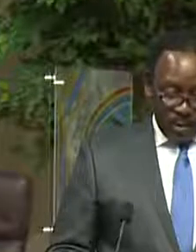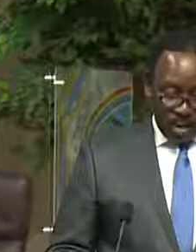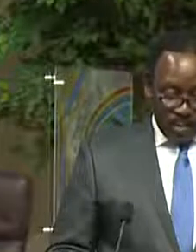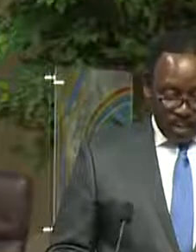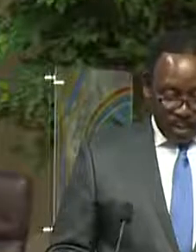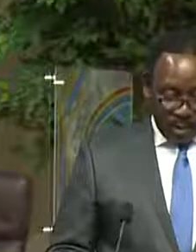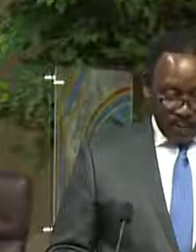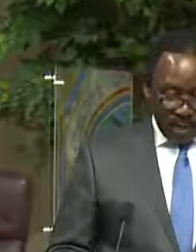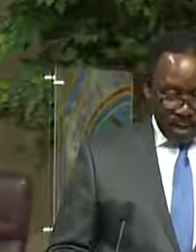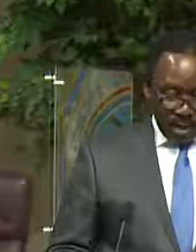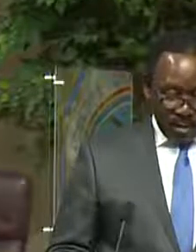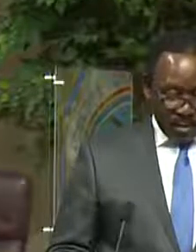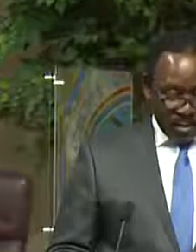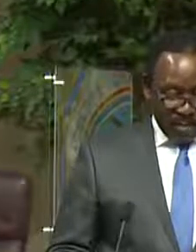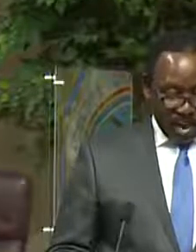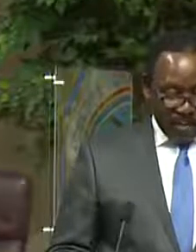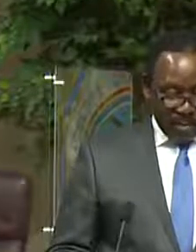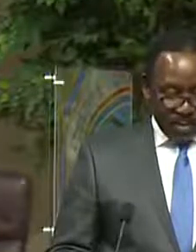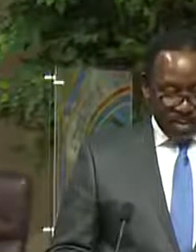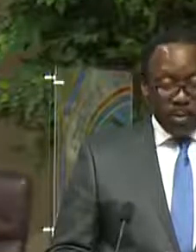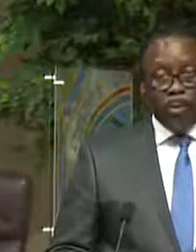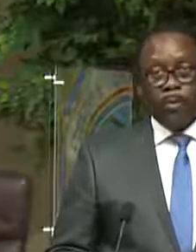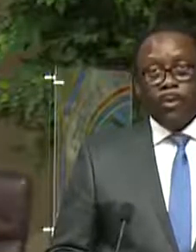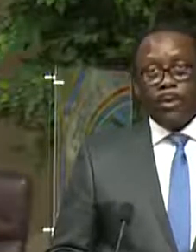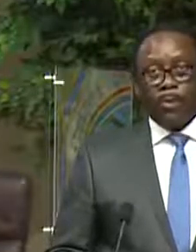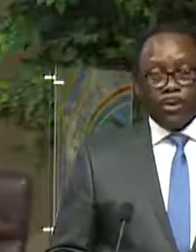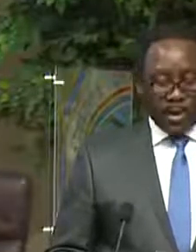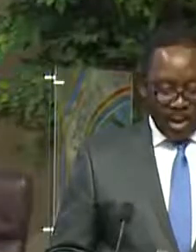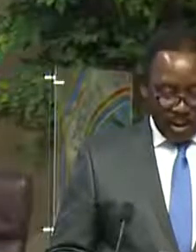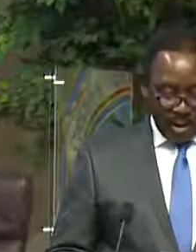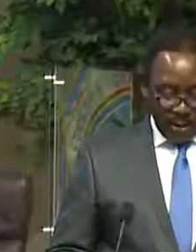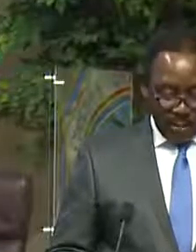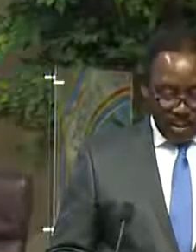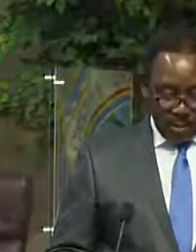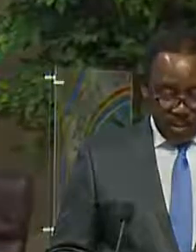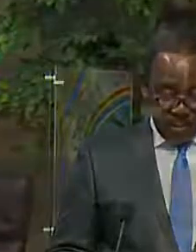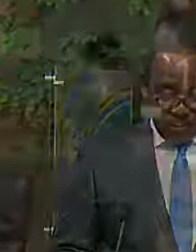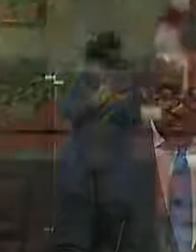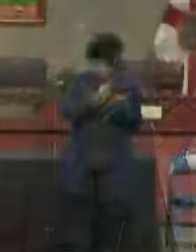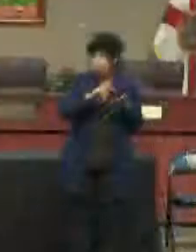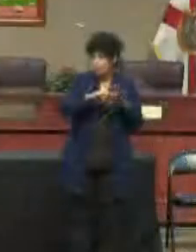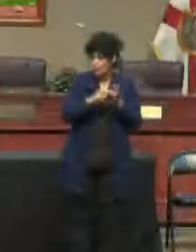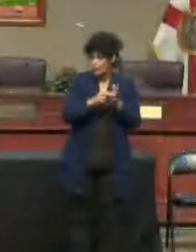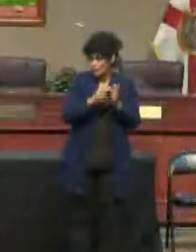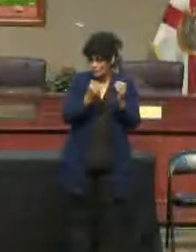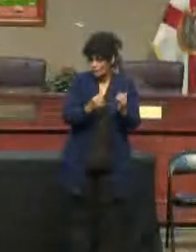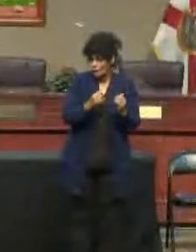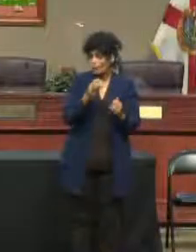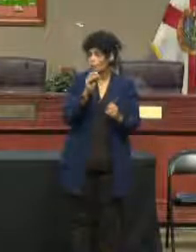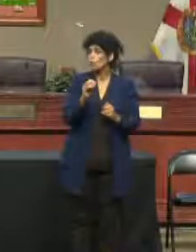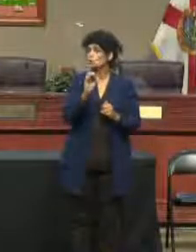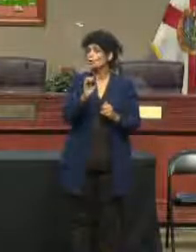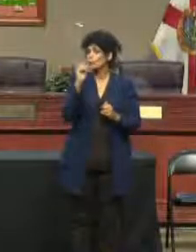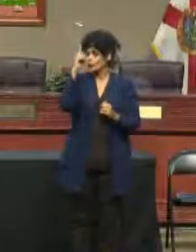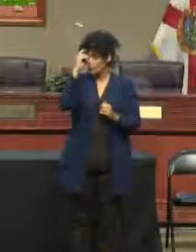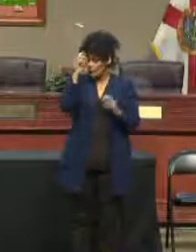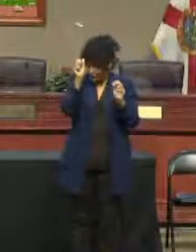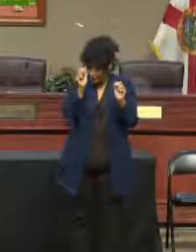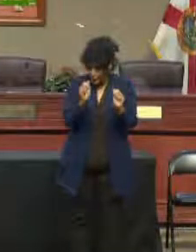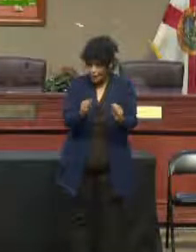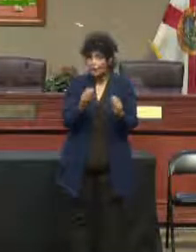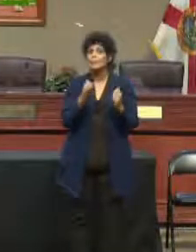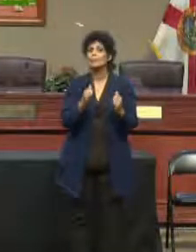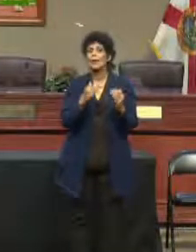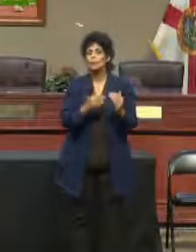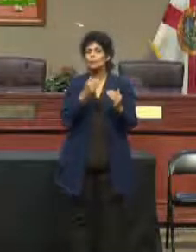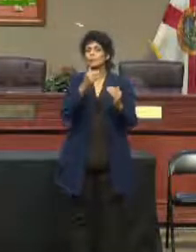low number of new cases, I'm happy to also report that Orange County government will move into the next phase of our reopening